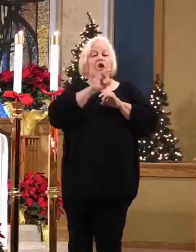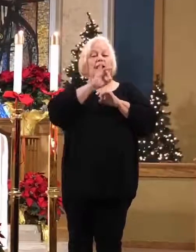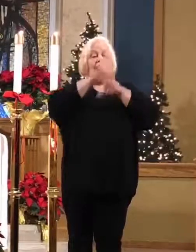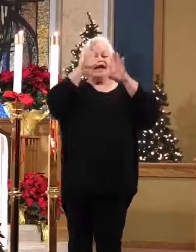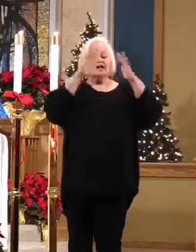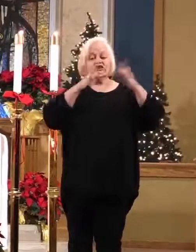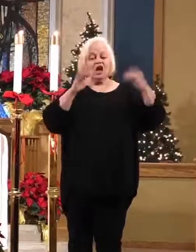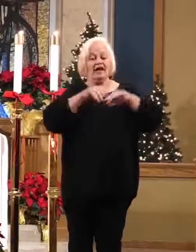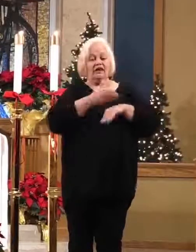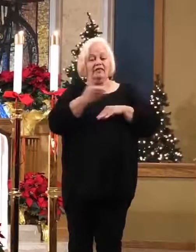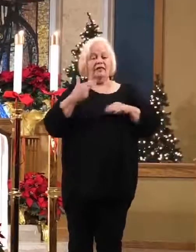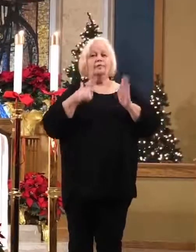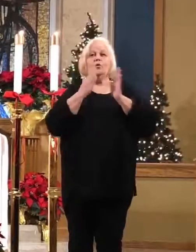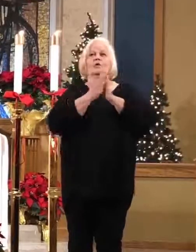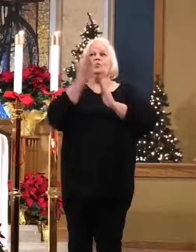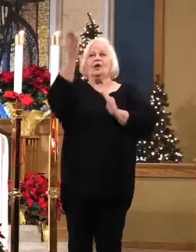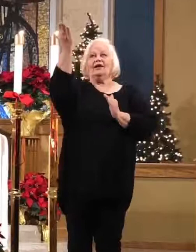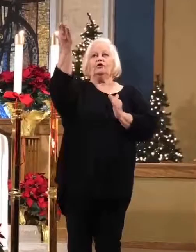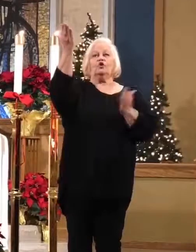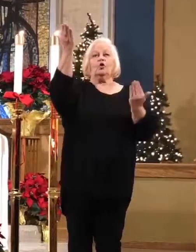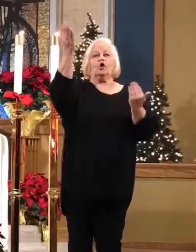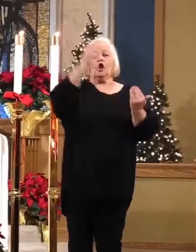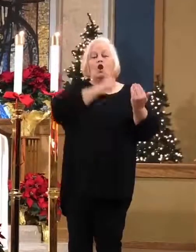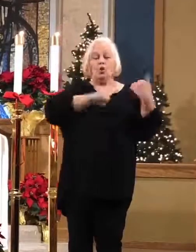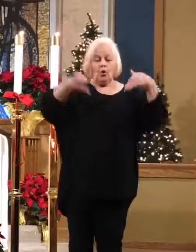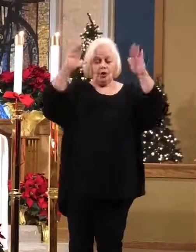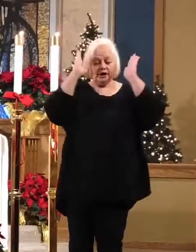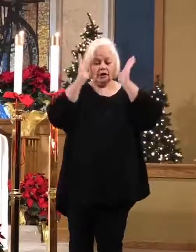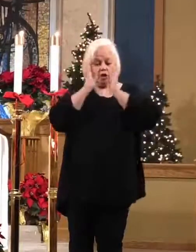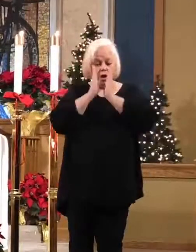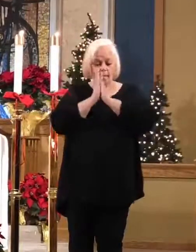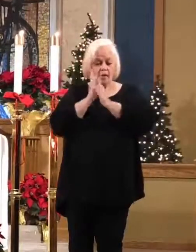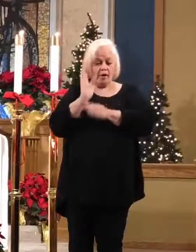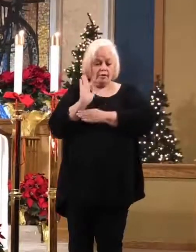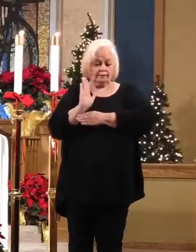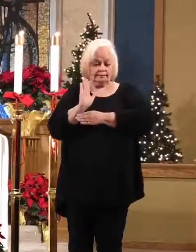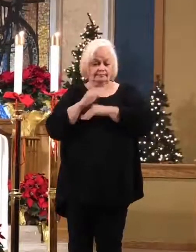we pray to the Lord. Lord, hear our prayer.